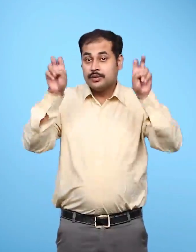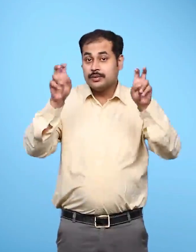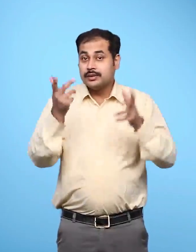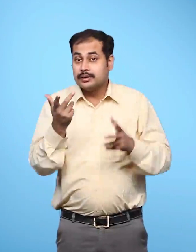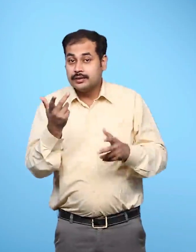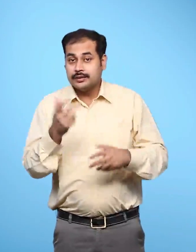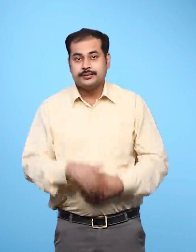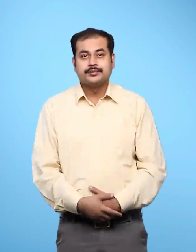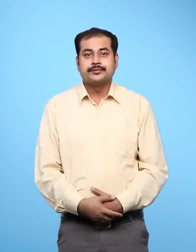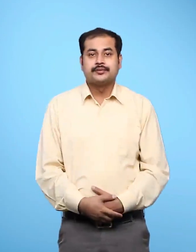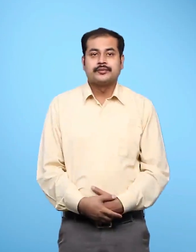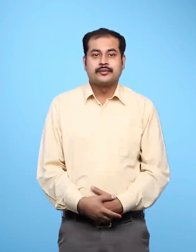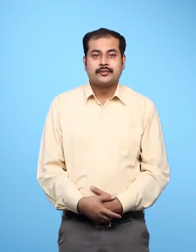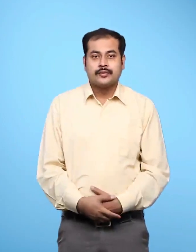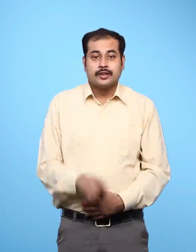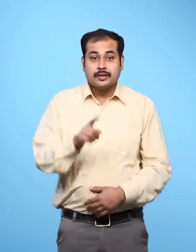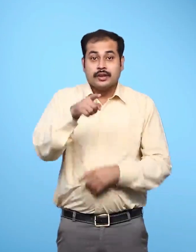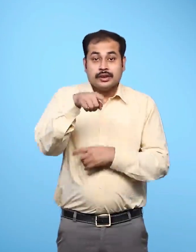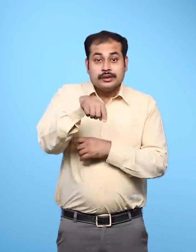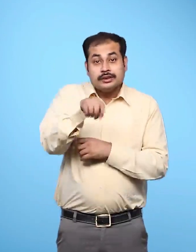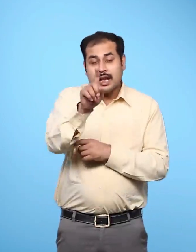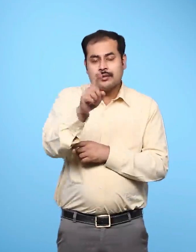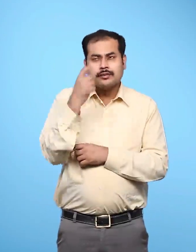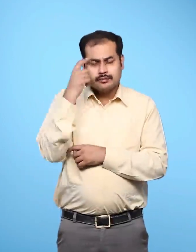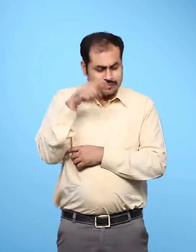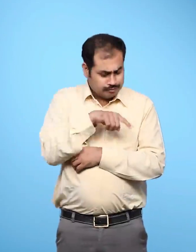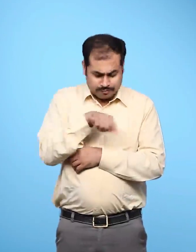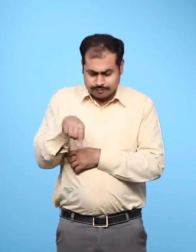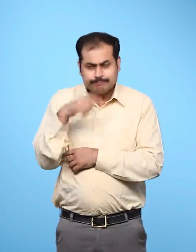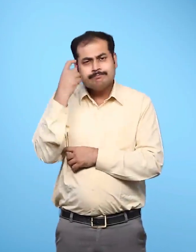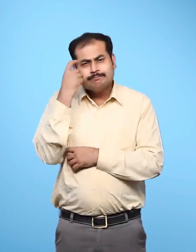Question 4. guess and then do it.